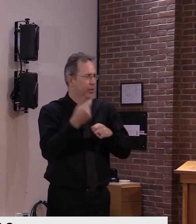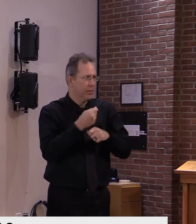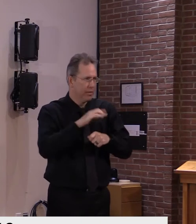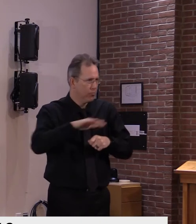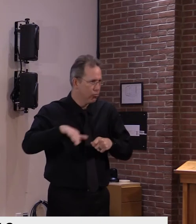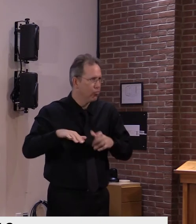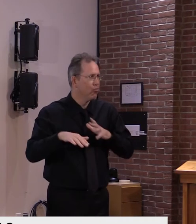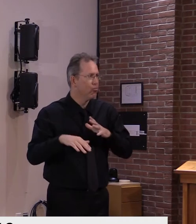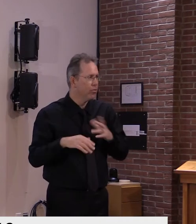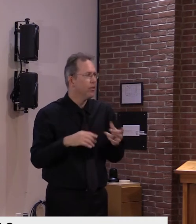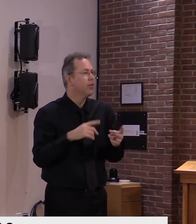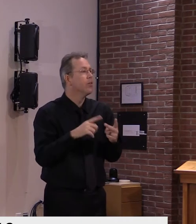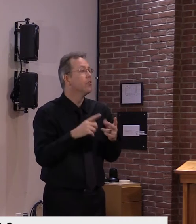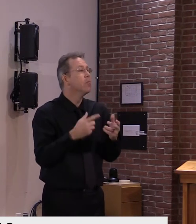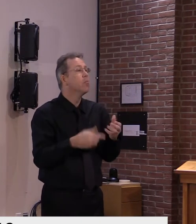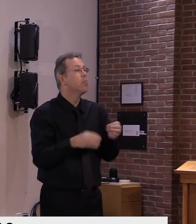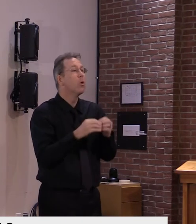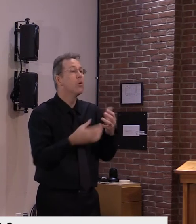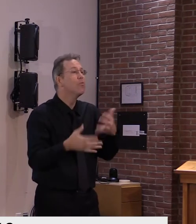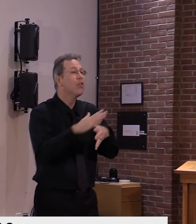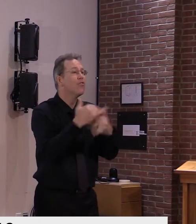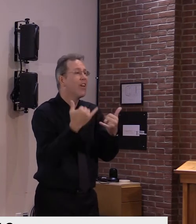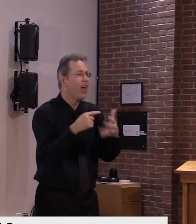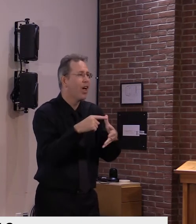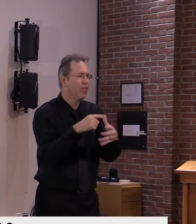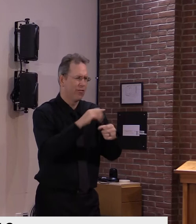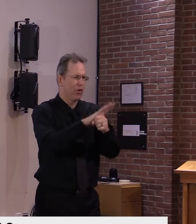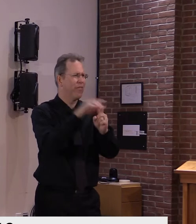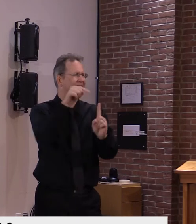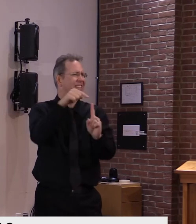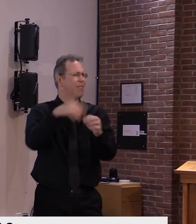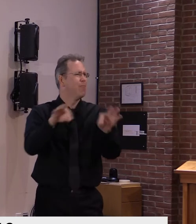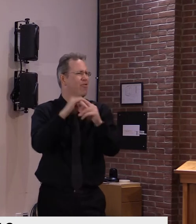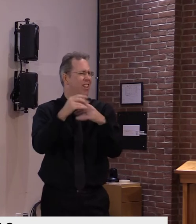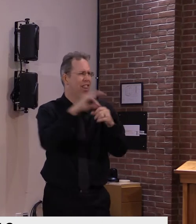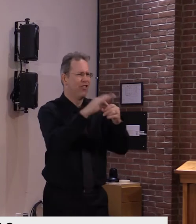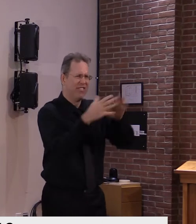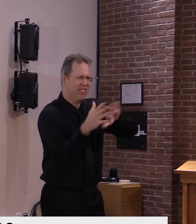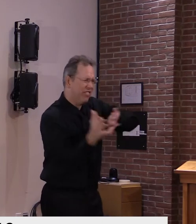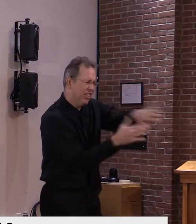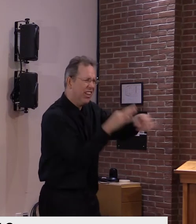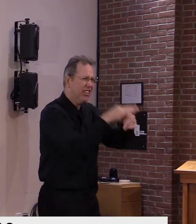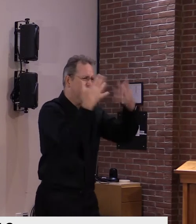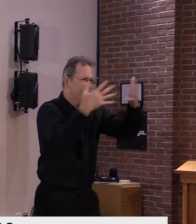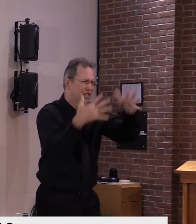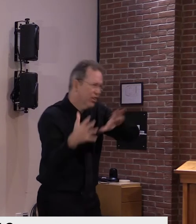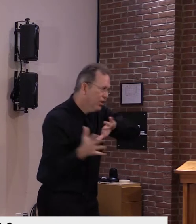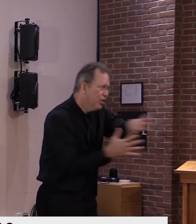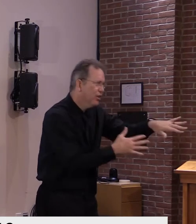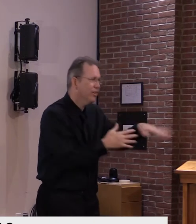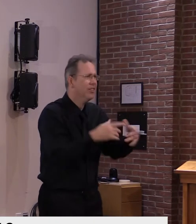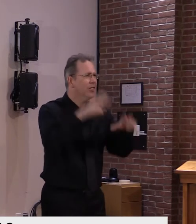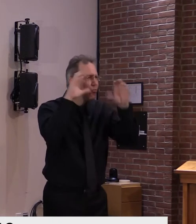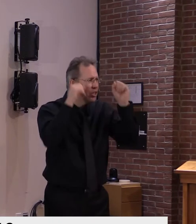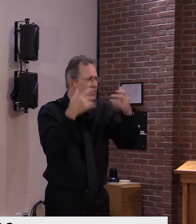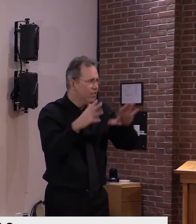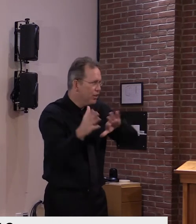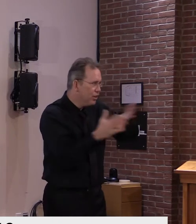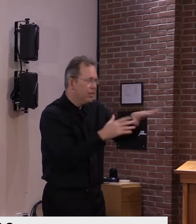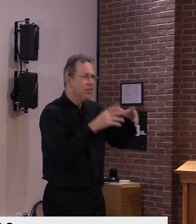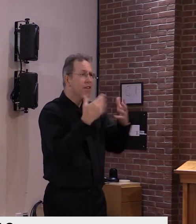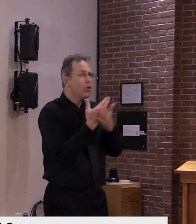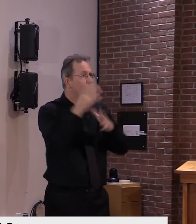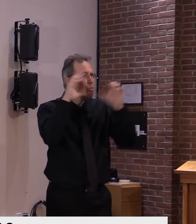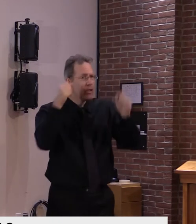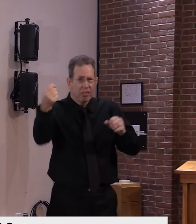the president-elect come in and communicating that, having the Congress be able to